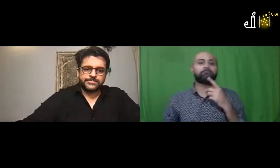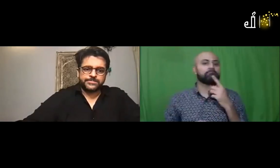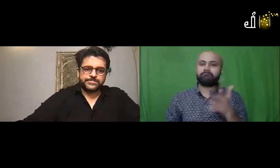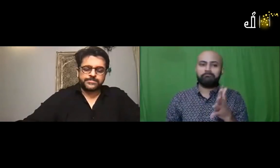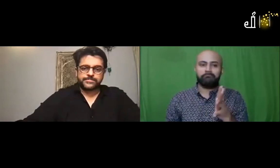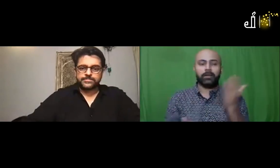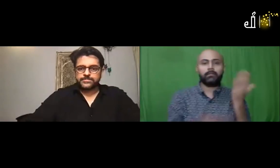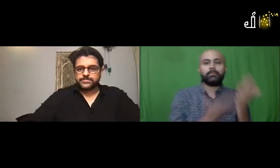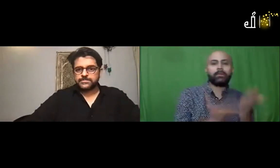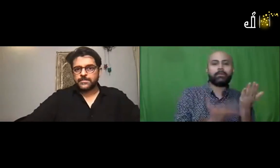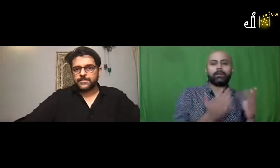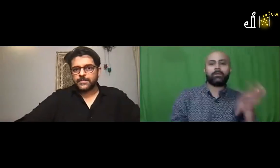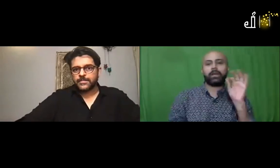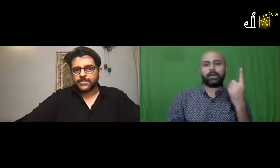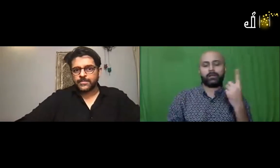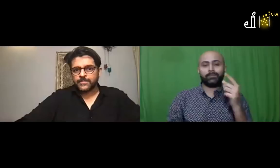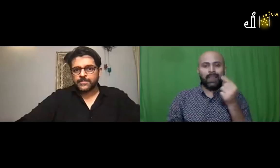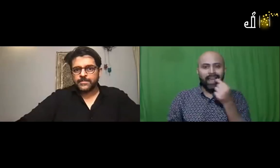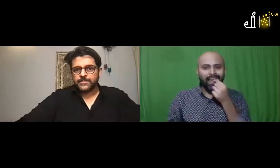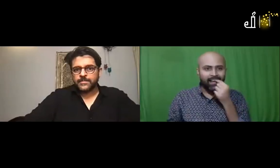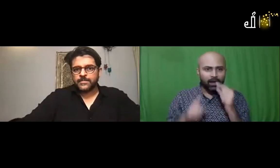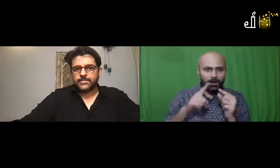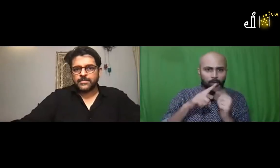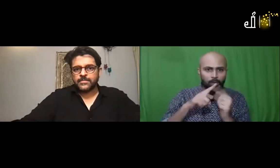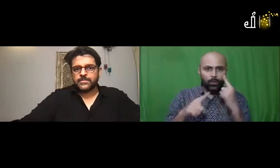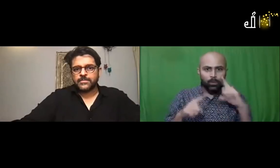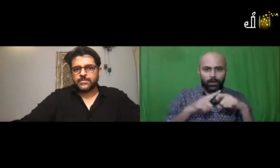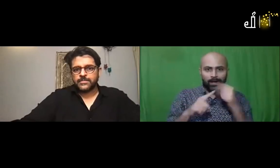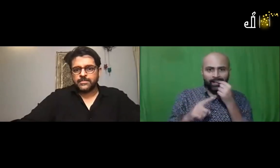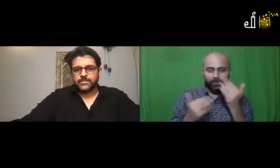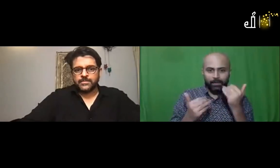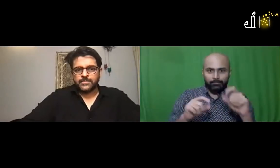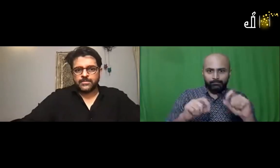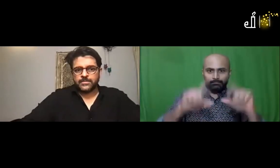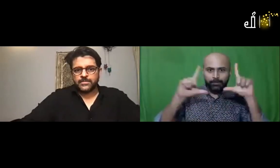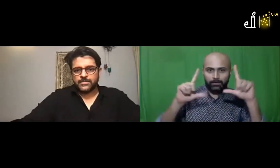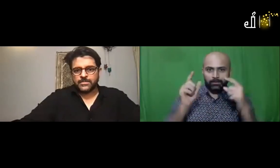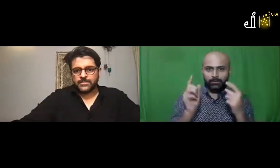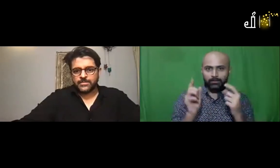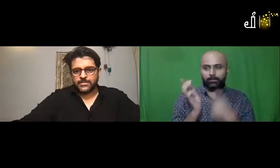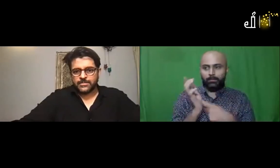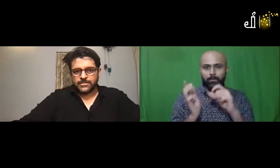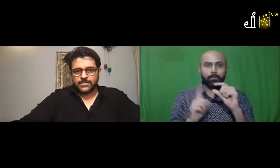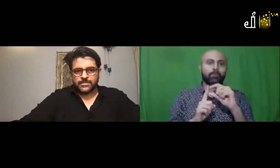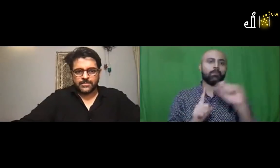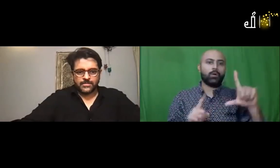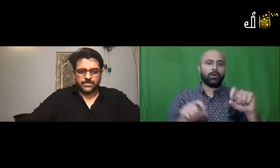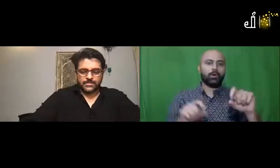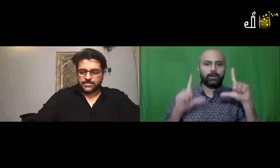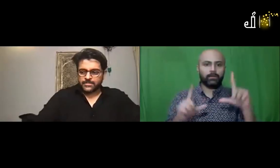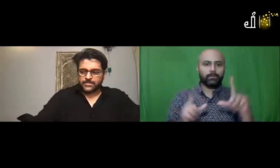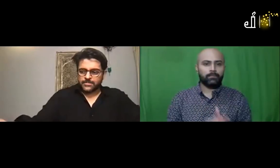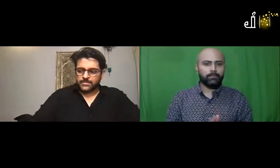awareness regarding sign language? Yes, no, or maybe? Tulika, can we have a poll question,